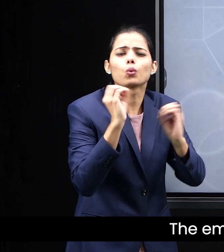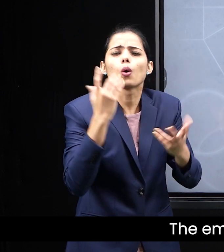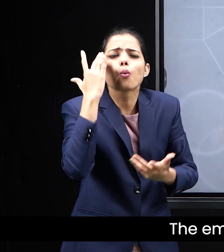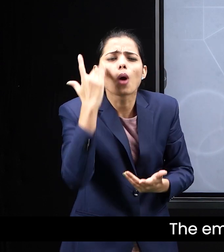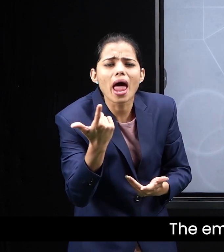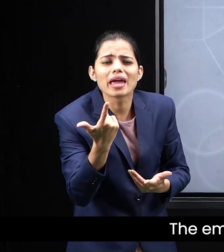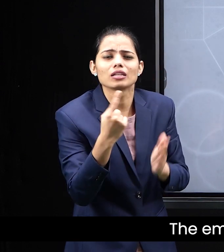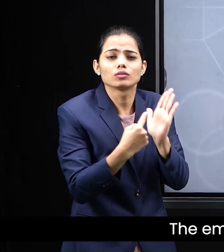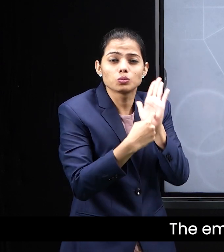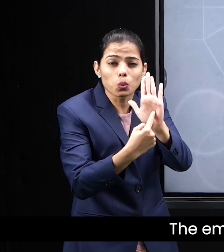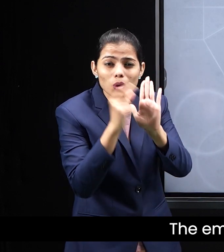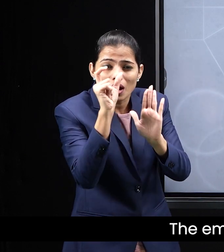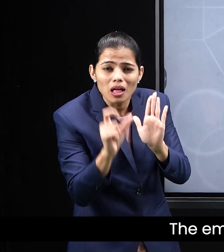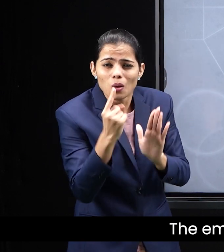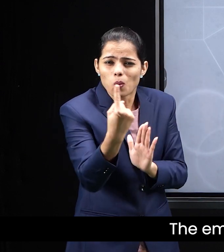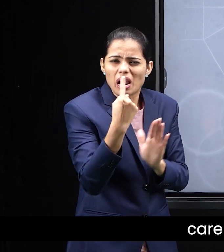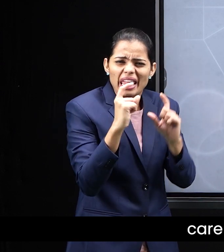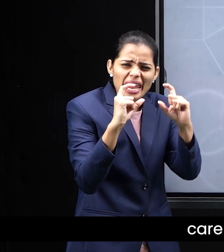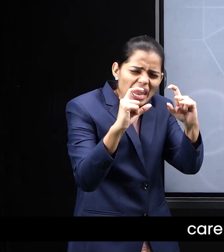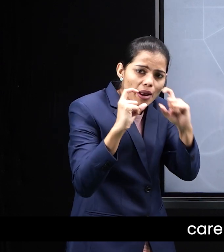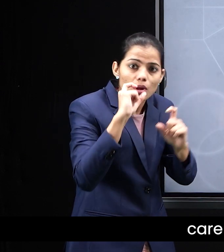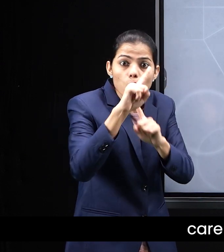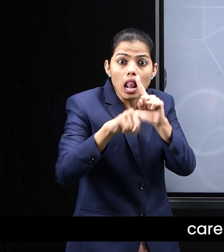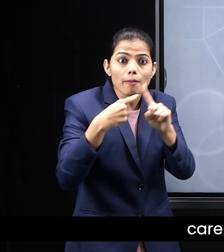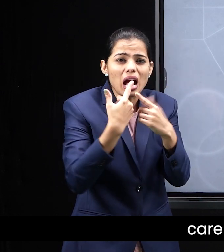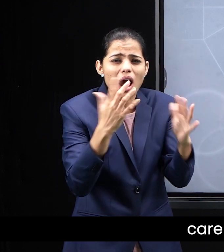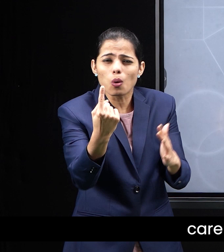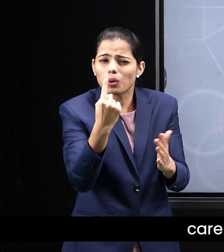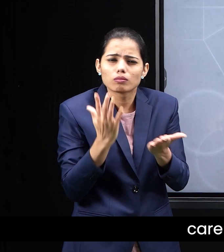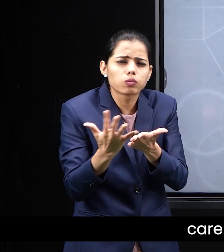collection. Why should one care about the empty collection?